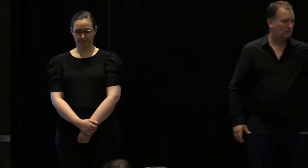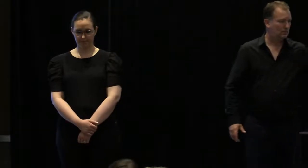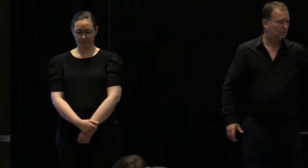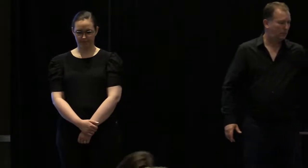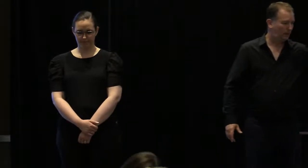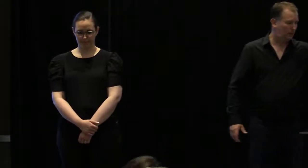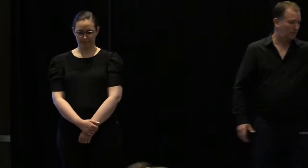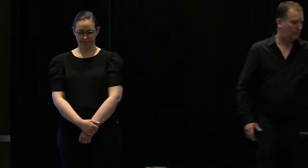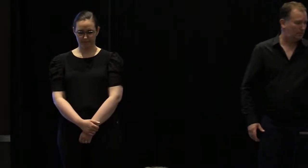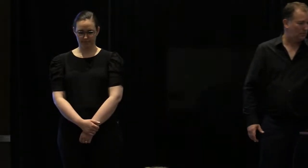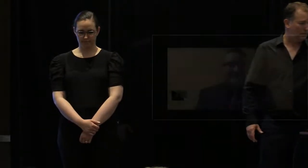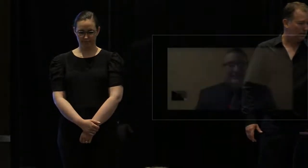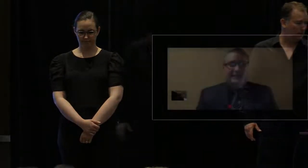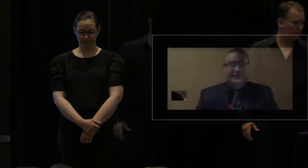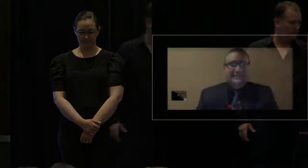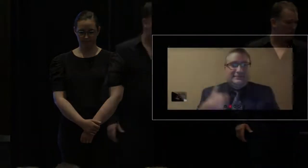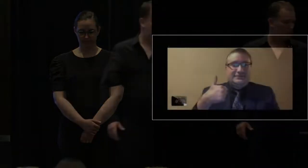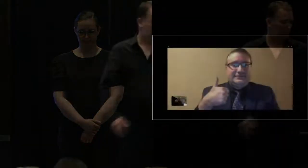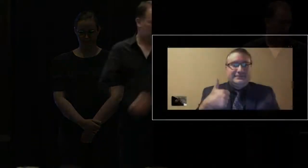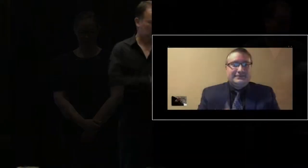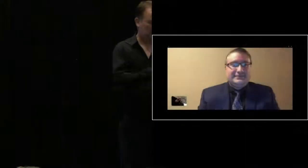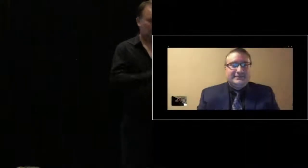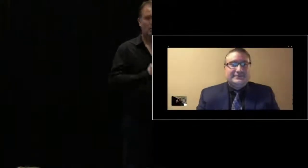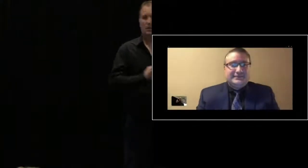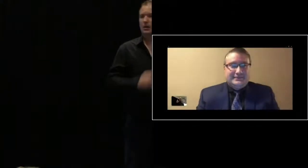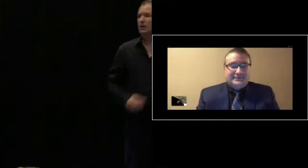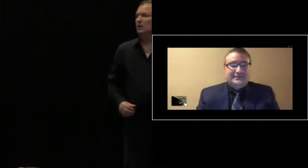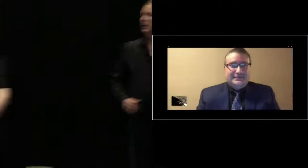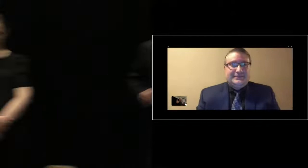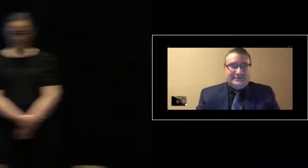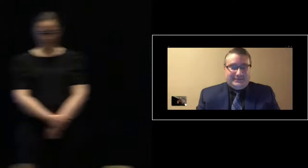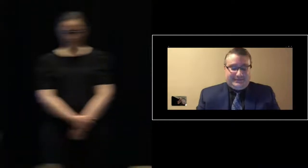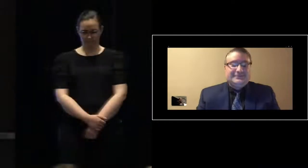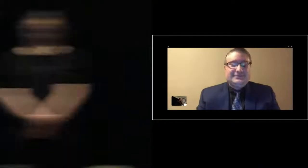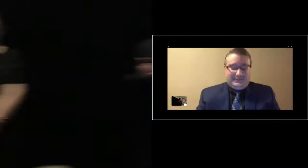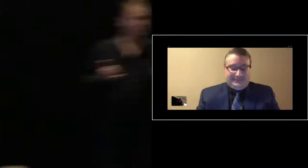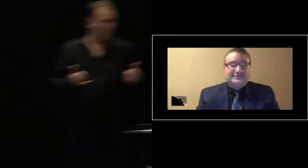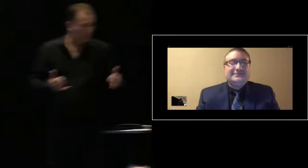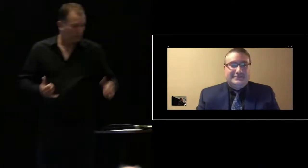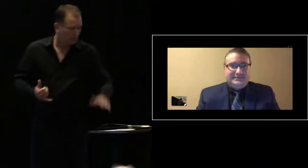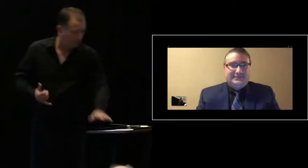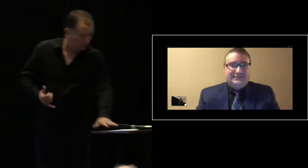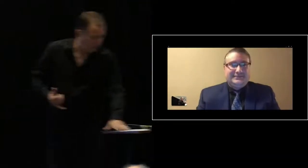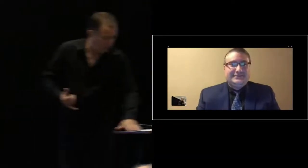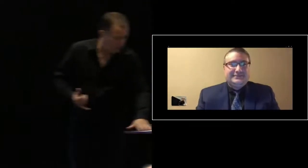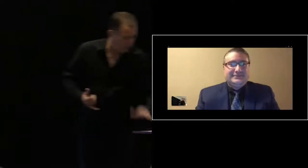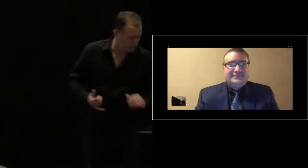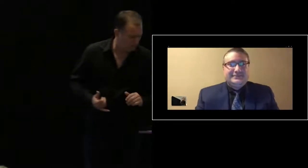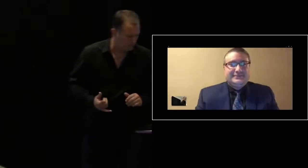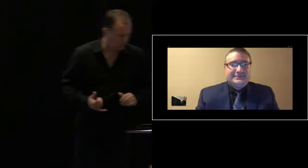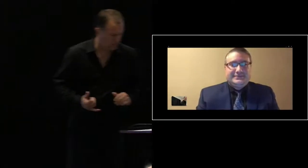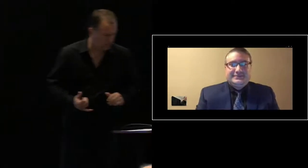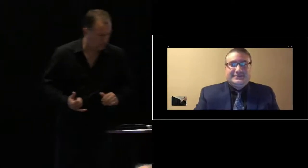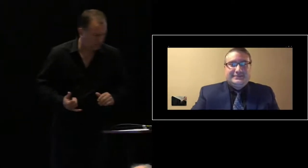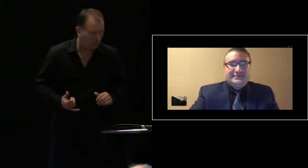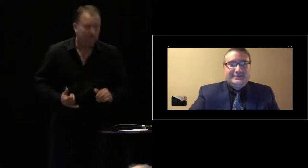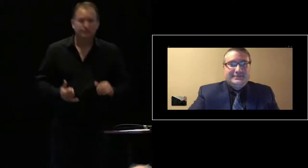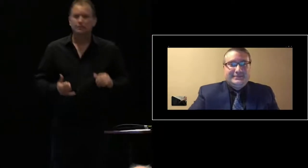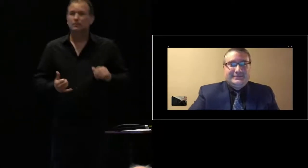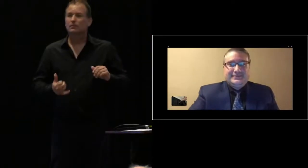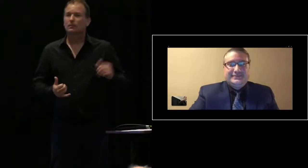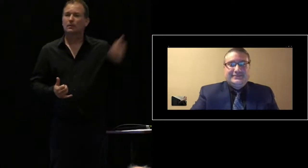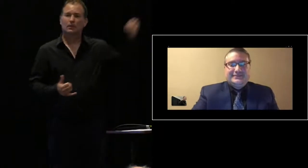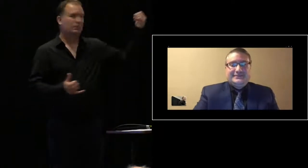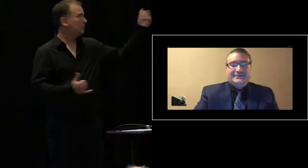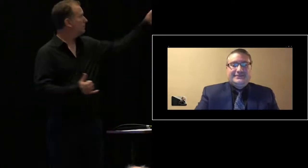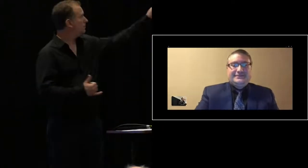And Forrest is saying, can you see me okay? We've got somebody up on the screen here. So for those of us in the room,